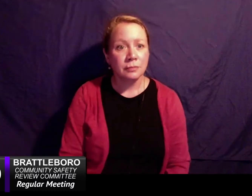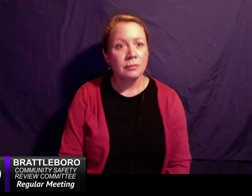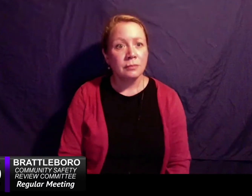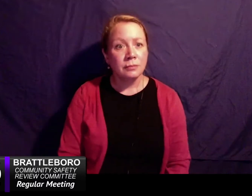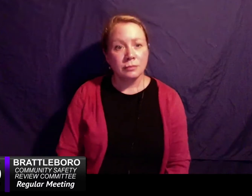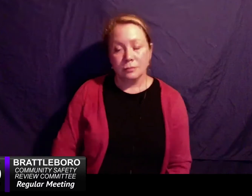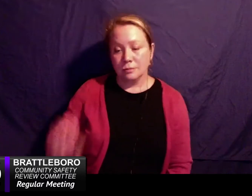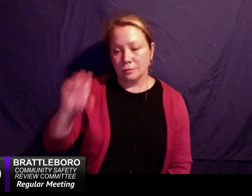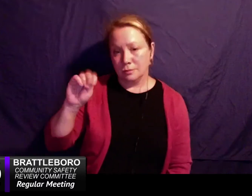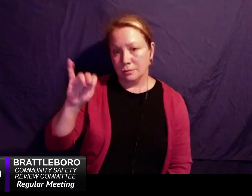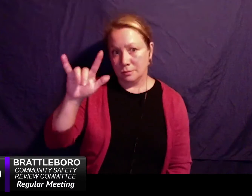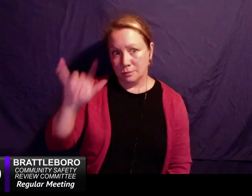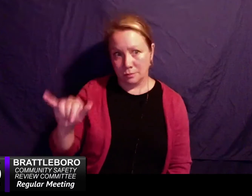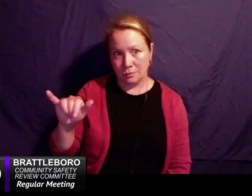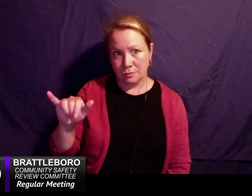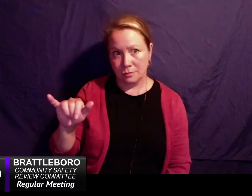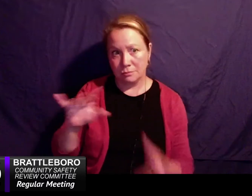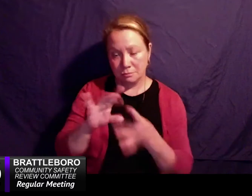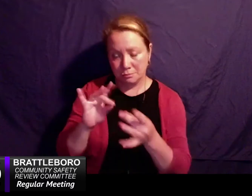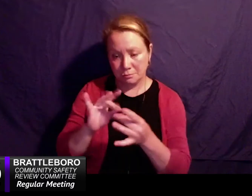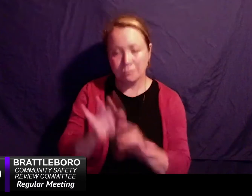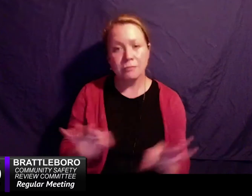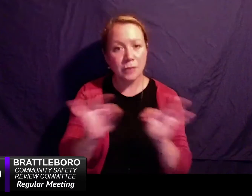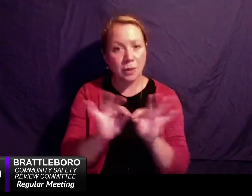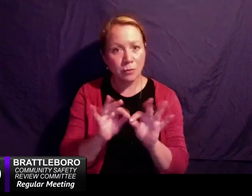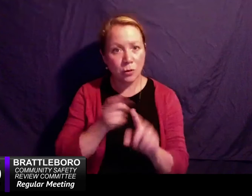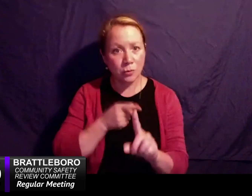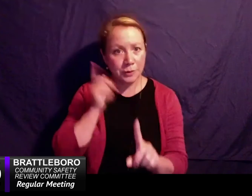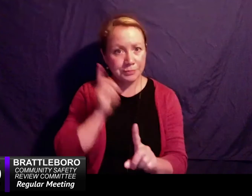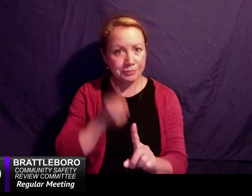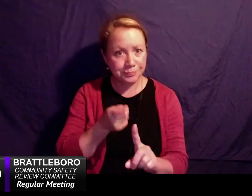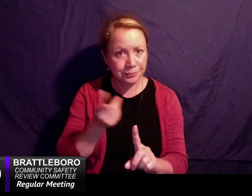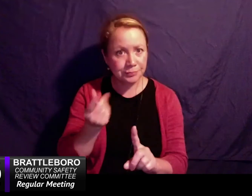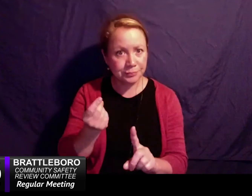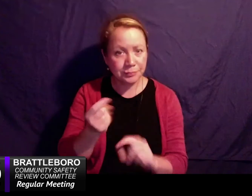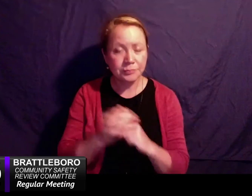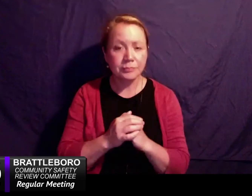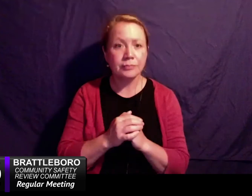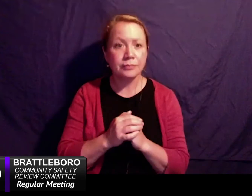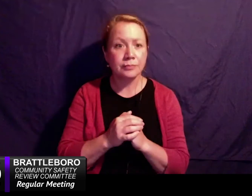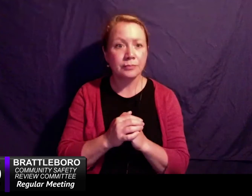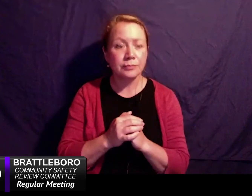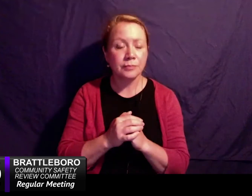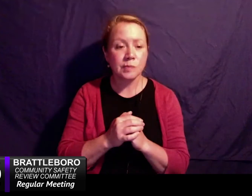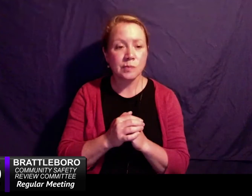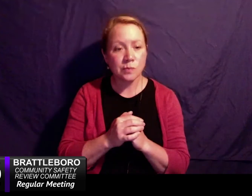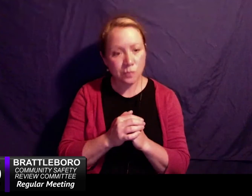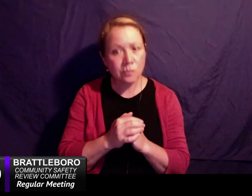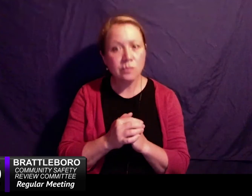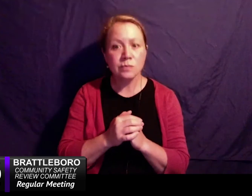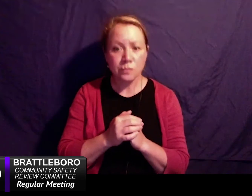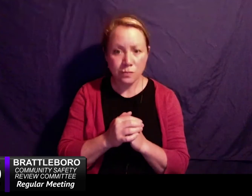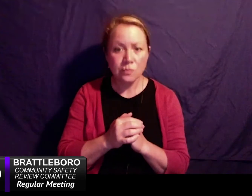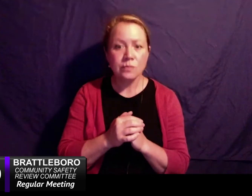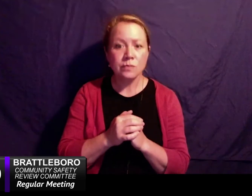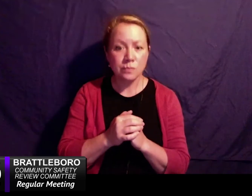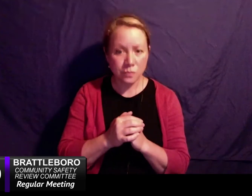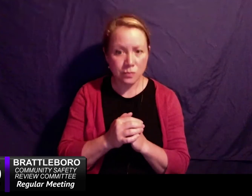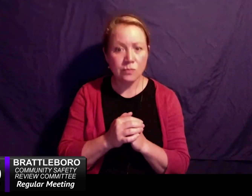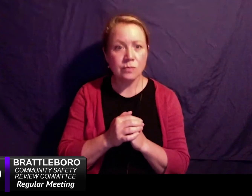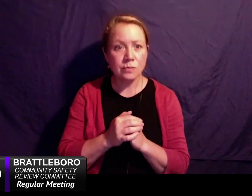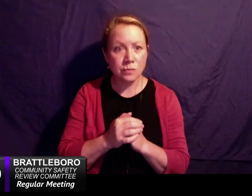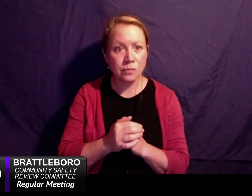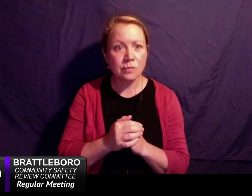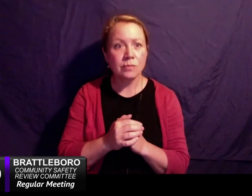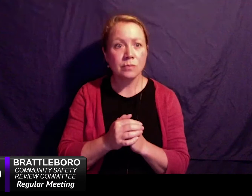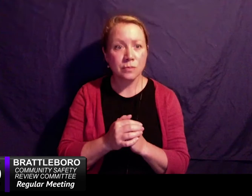One thing that I think it's important that we talk about is that a meeting is not just, well, it's not just an in-person meeting, and